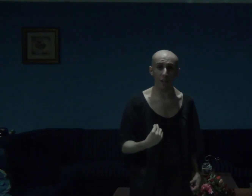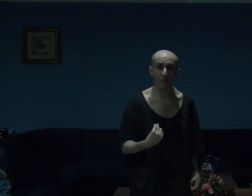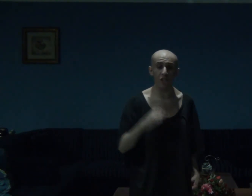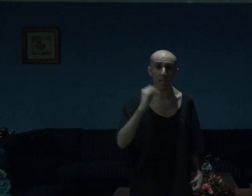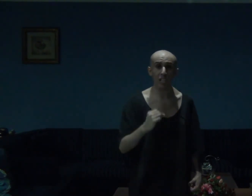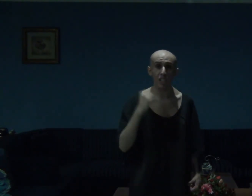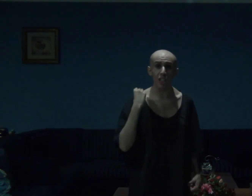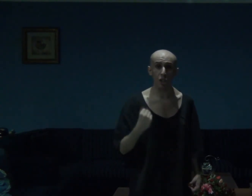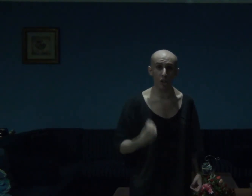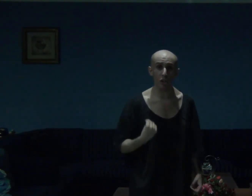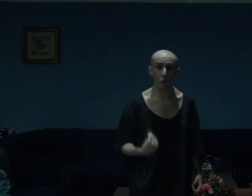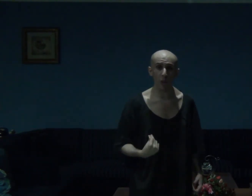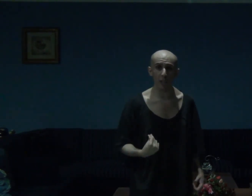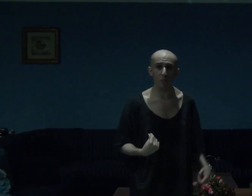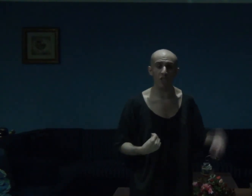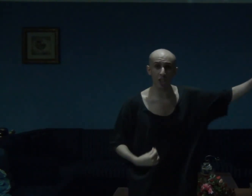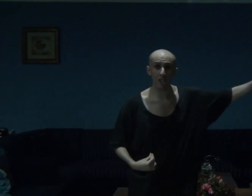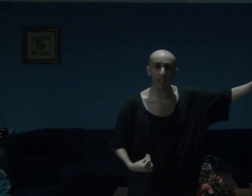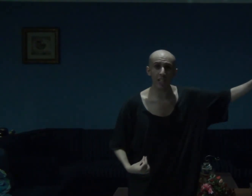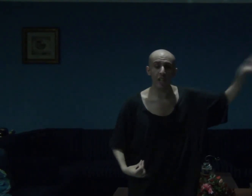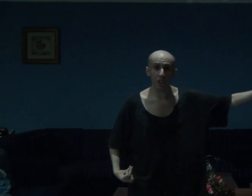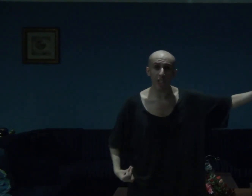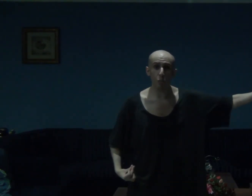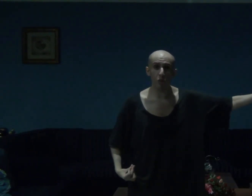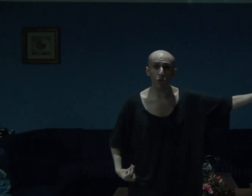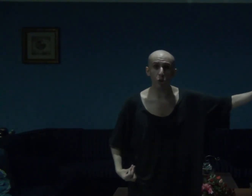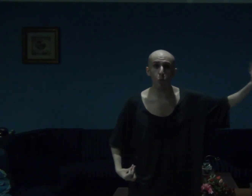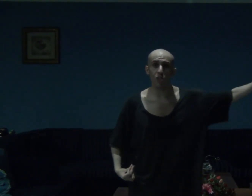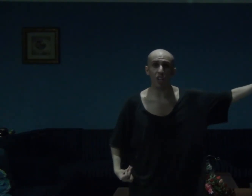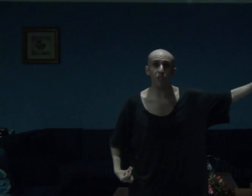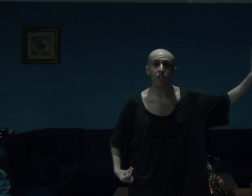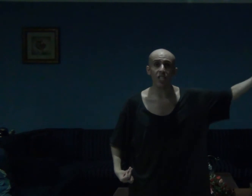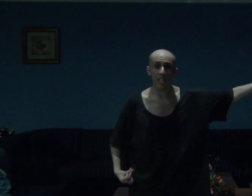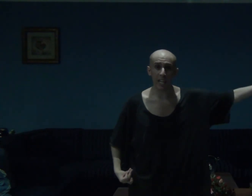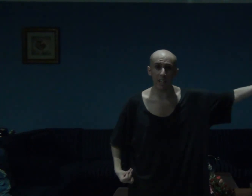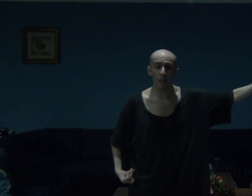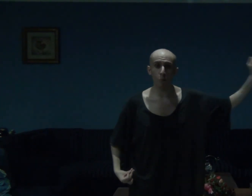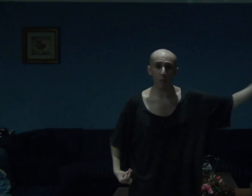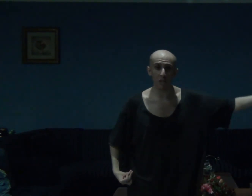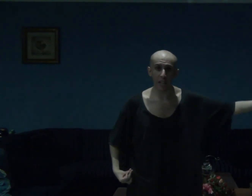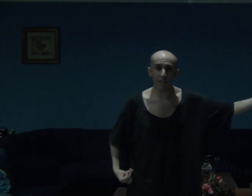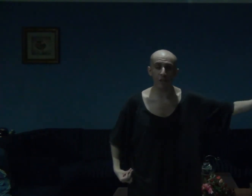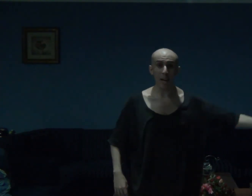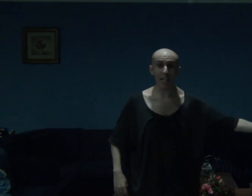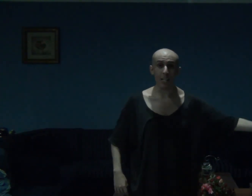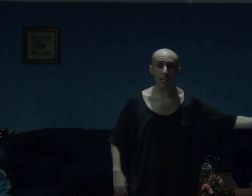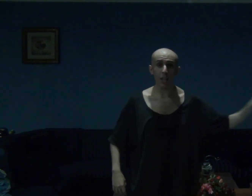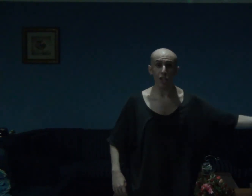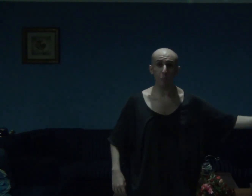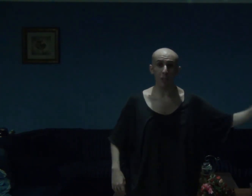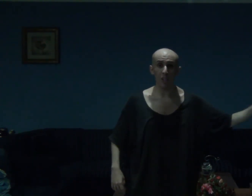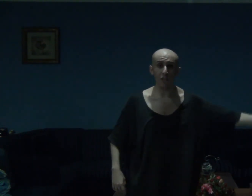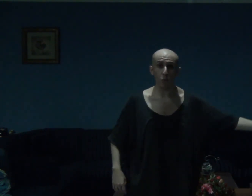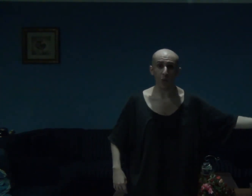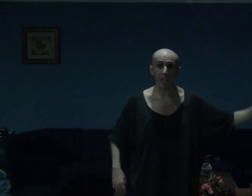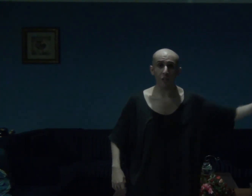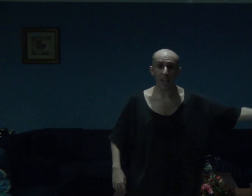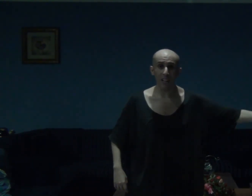loves, mainly Carl Grimes, just like Glenn would do whatever he can to protect Maggie, his beloved wife, and